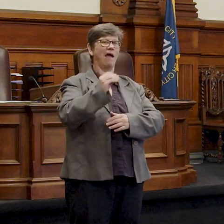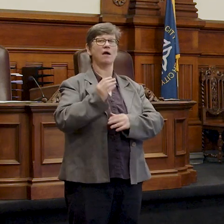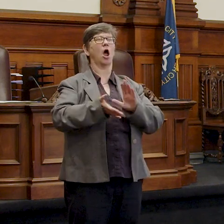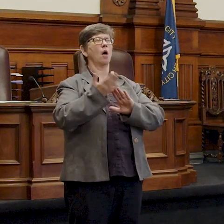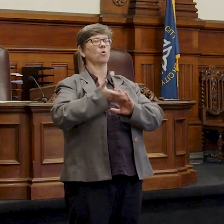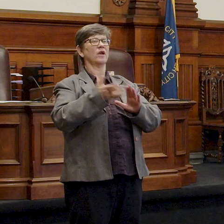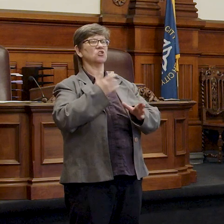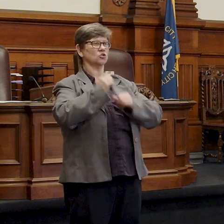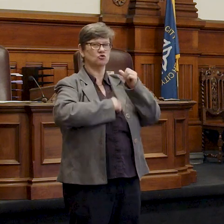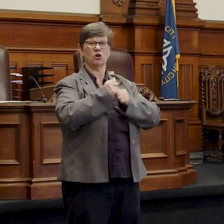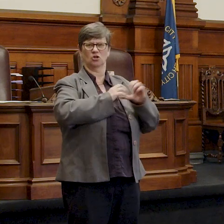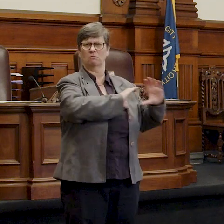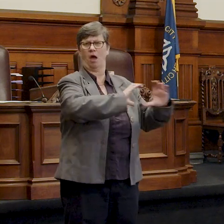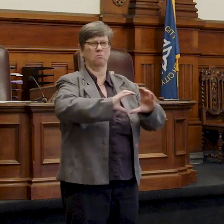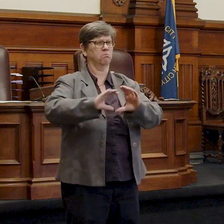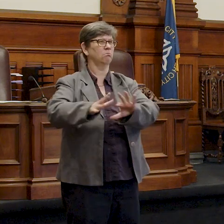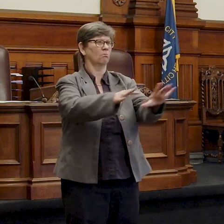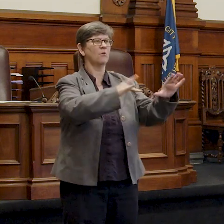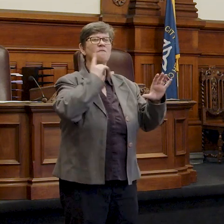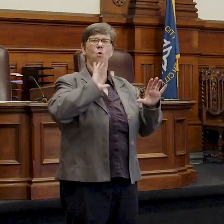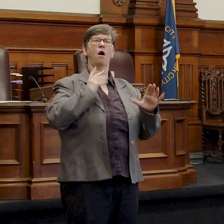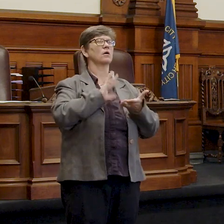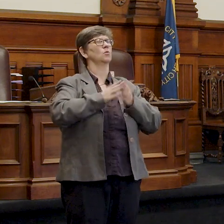that our community has come to expect.